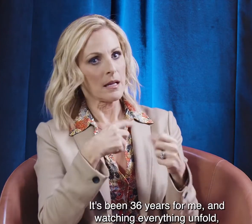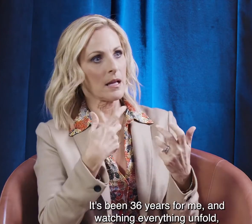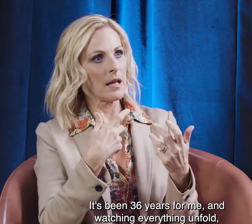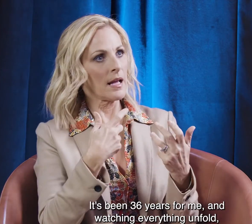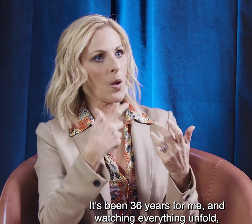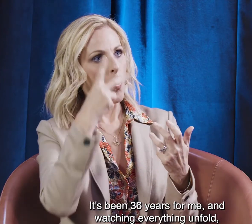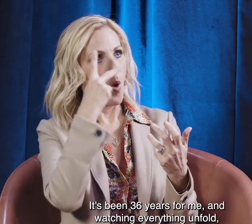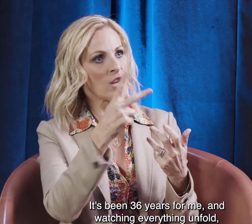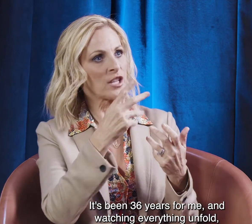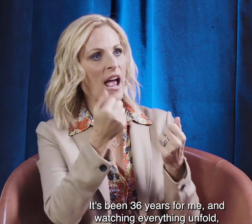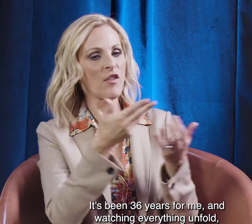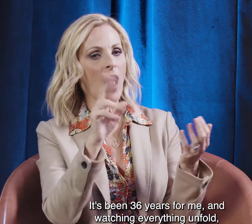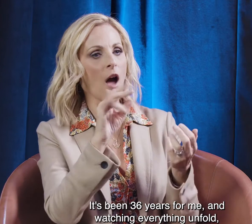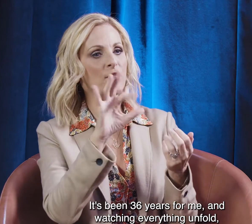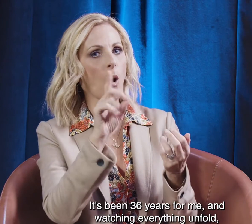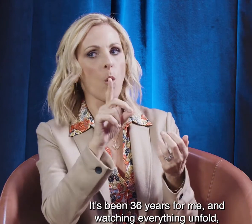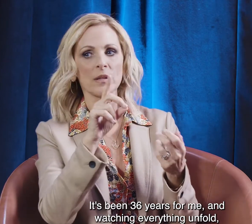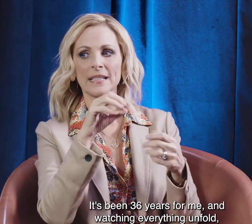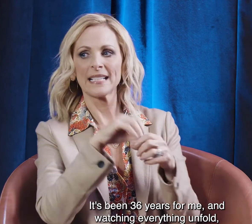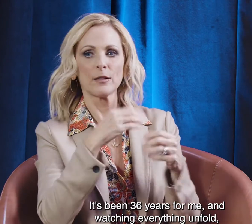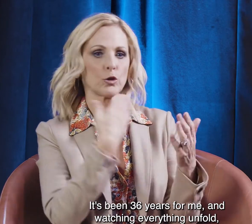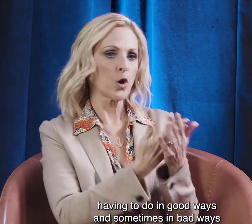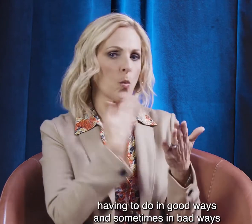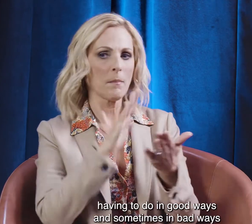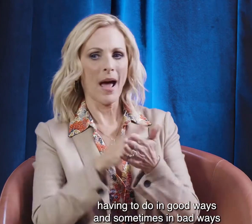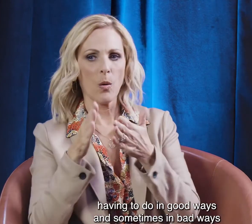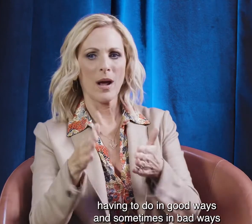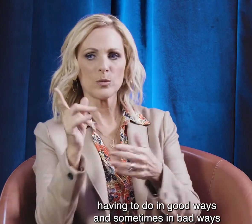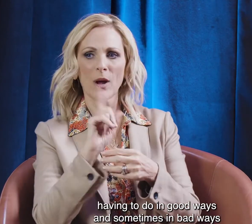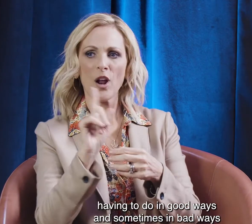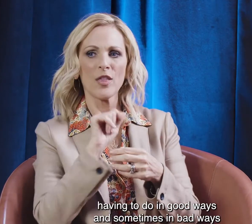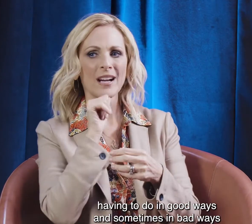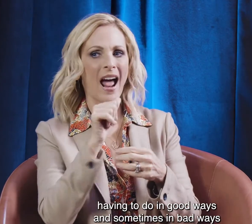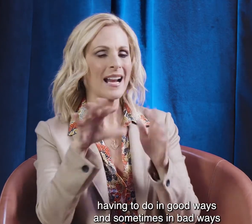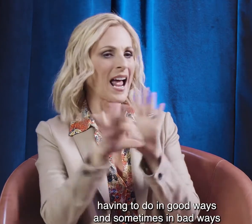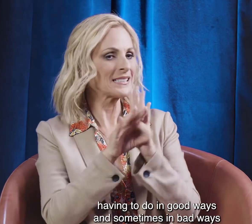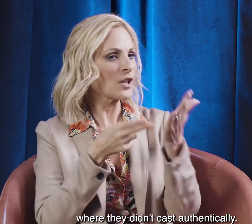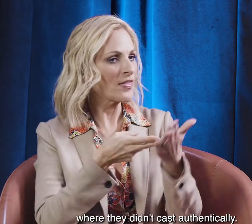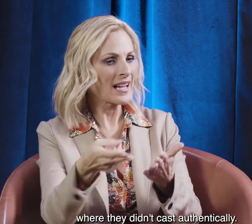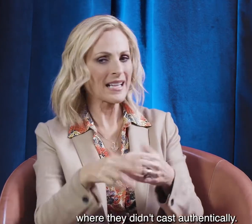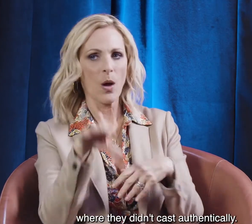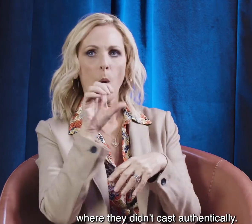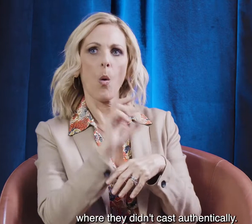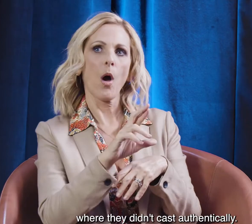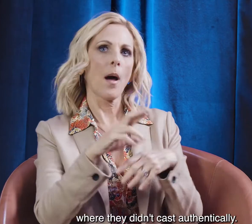me, and watching everything unfold, having to do in good ways and sometimes in bad ways, where they didn't cast